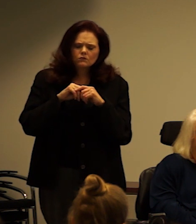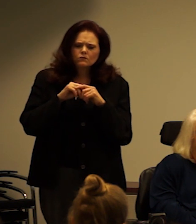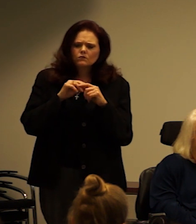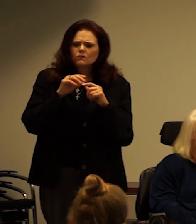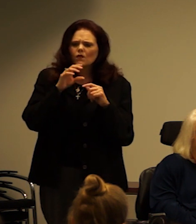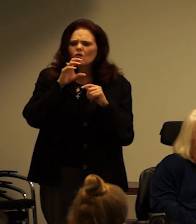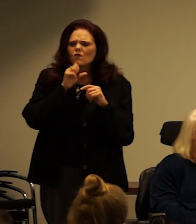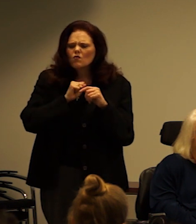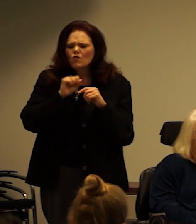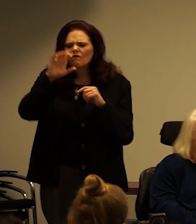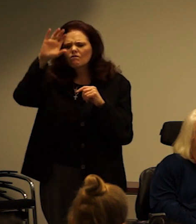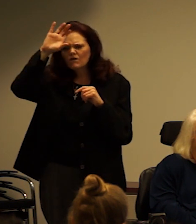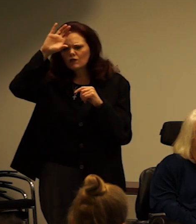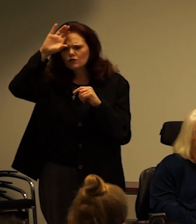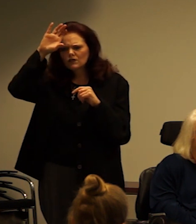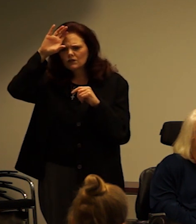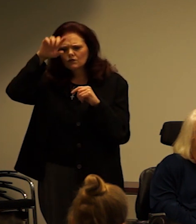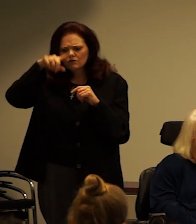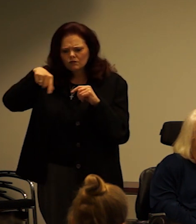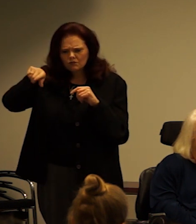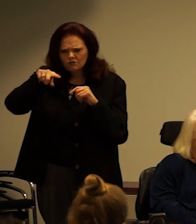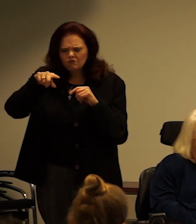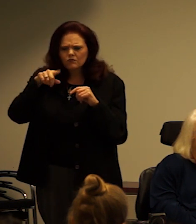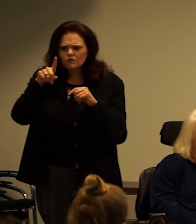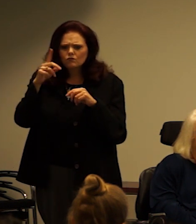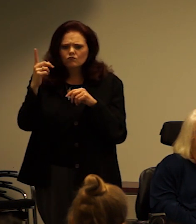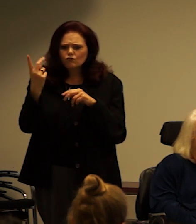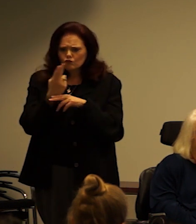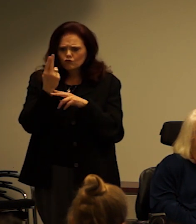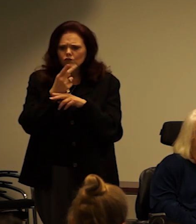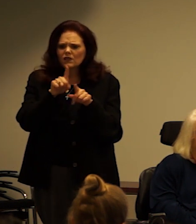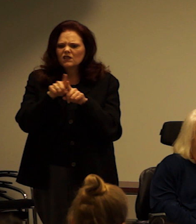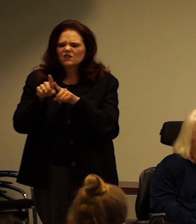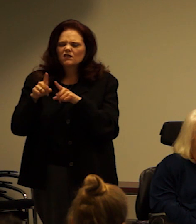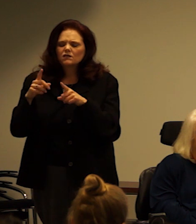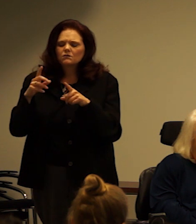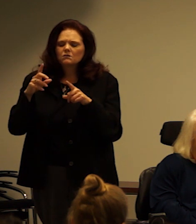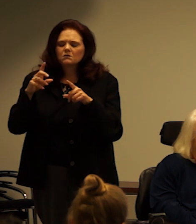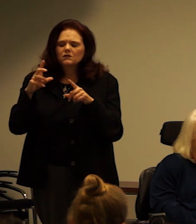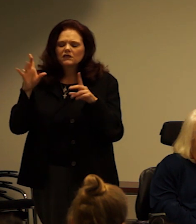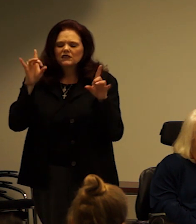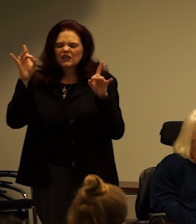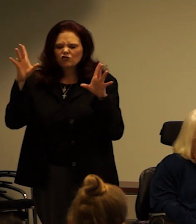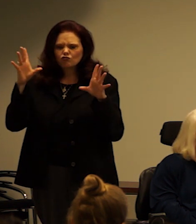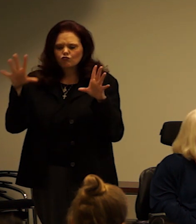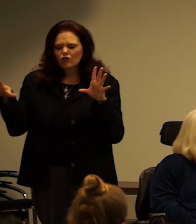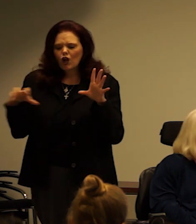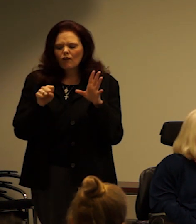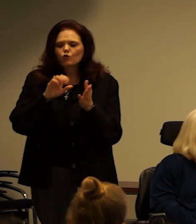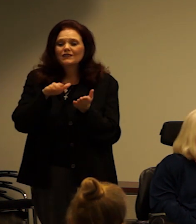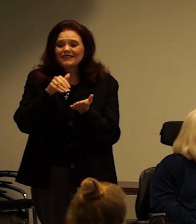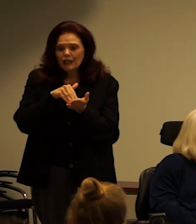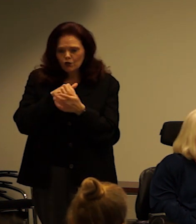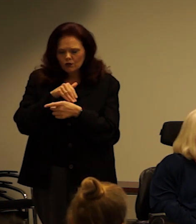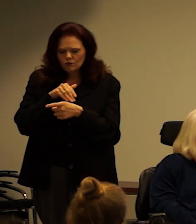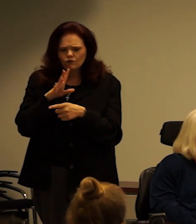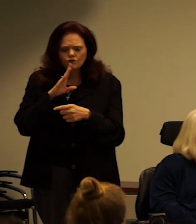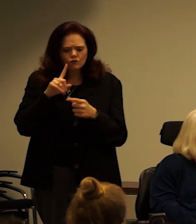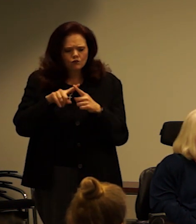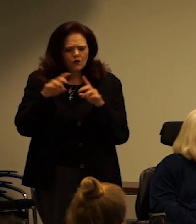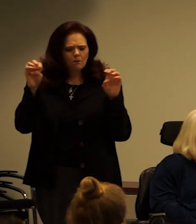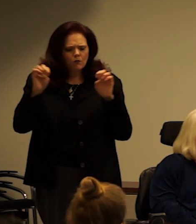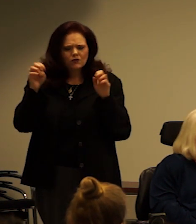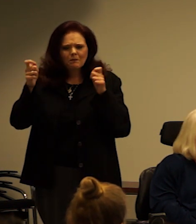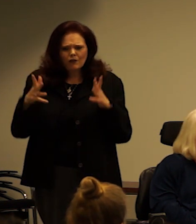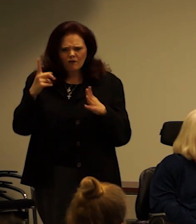an old fire station that they were going to use as a disaster recovery center. And in talking to the county emergency manager for that county, I